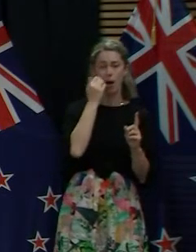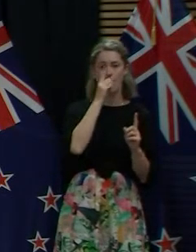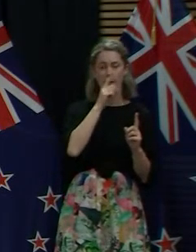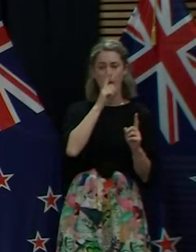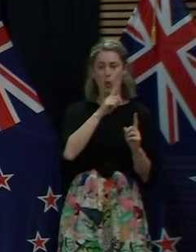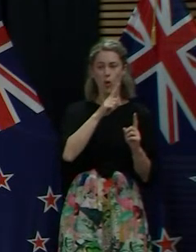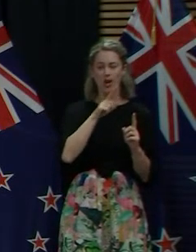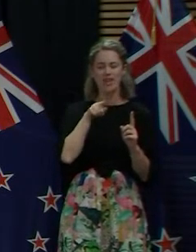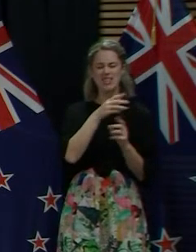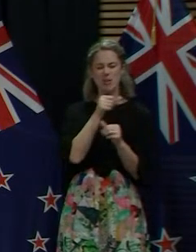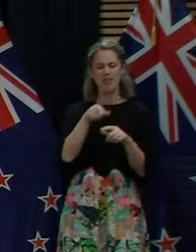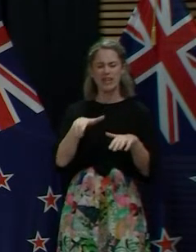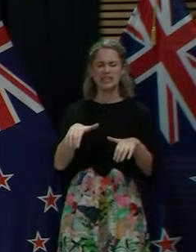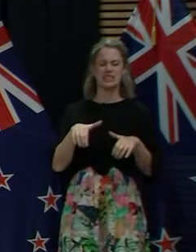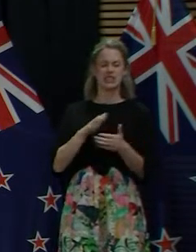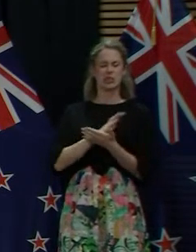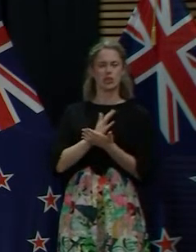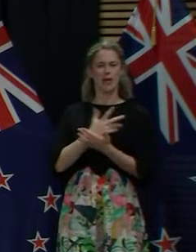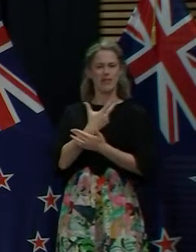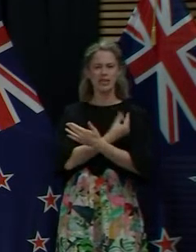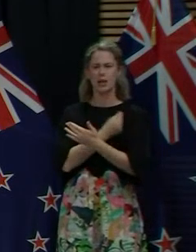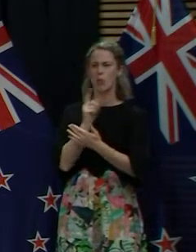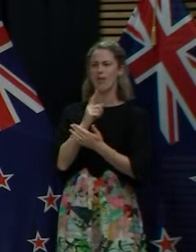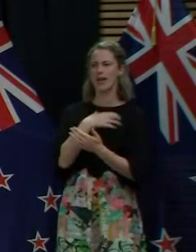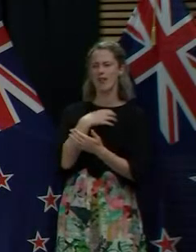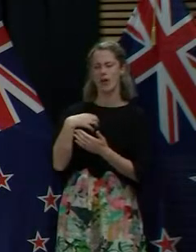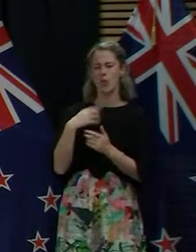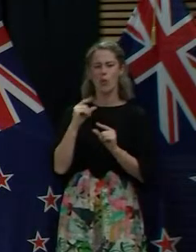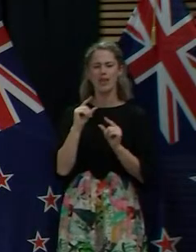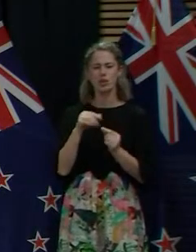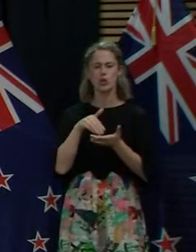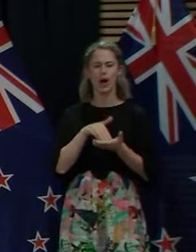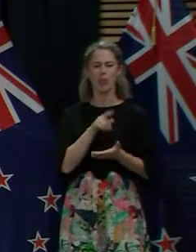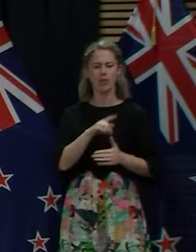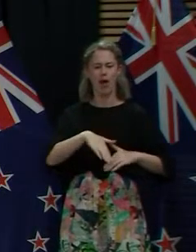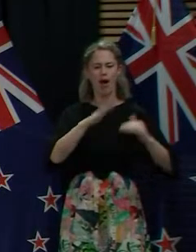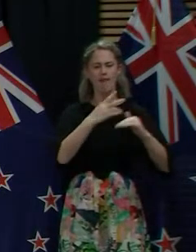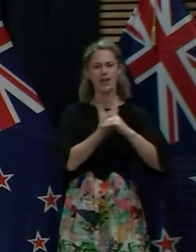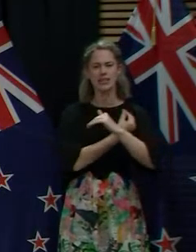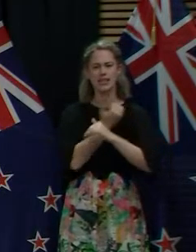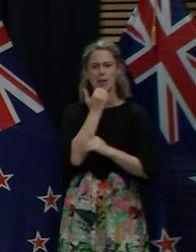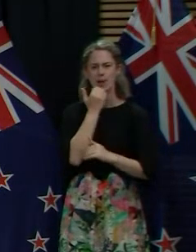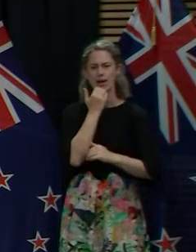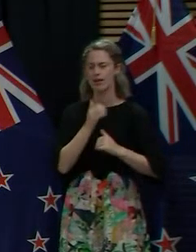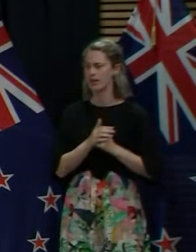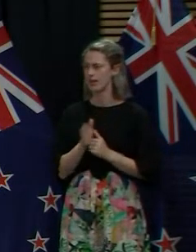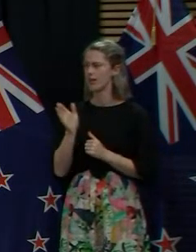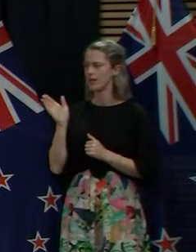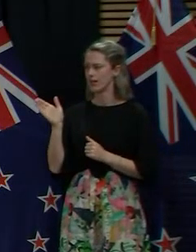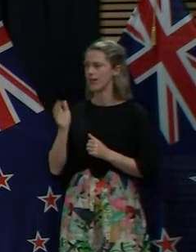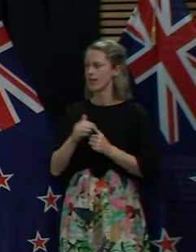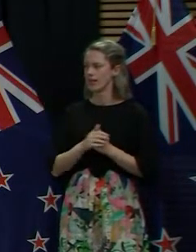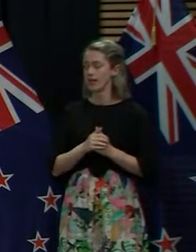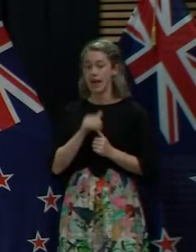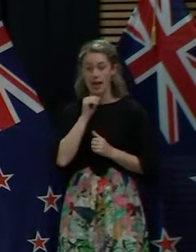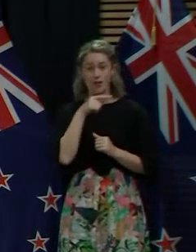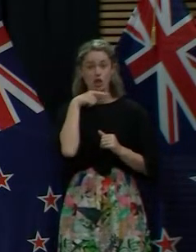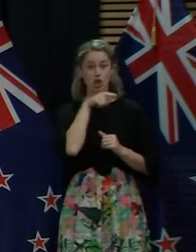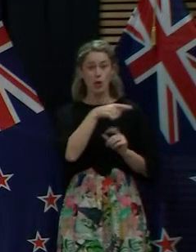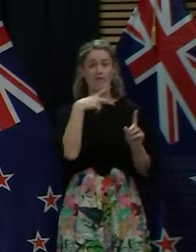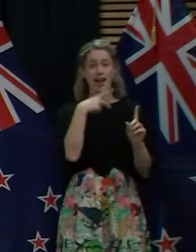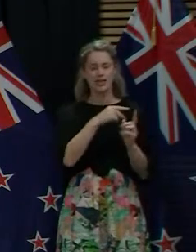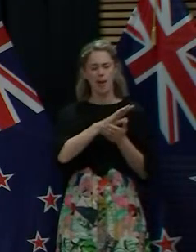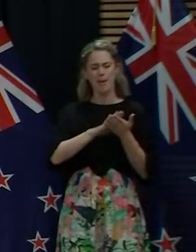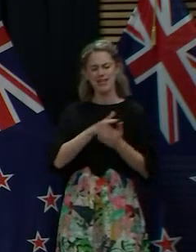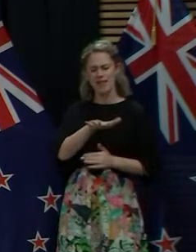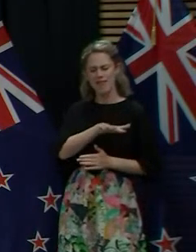still vaccine hesitant? And if not, what's the government going to do to overcome that? I think actually the most impactful message is that if you're vaccinated, you